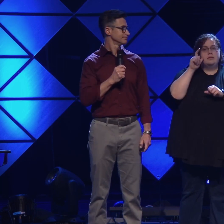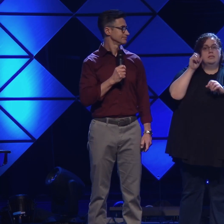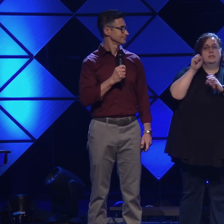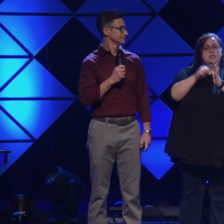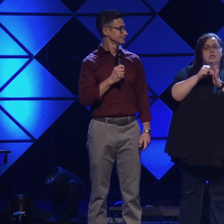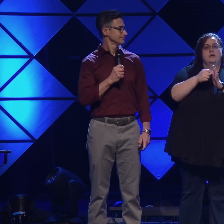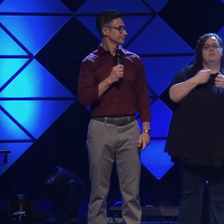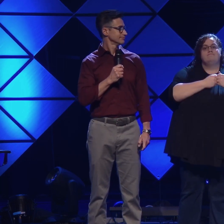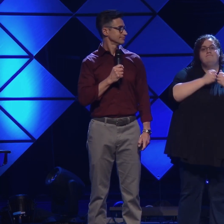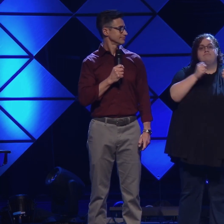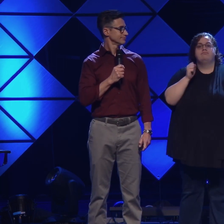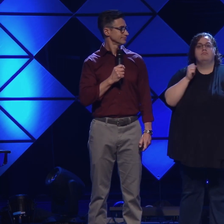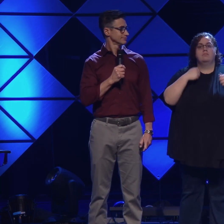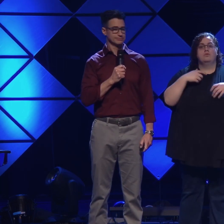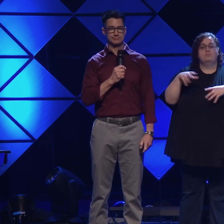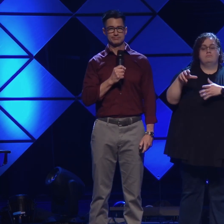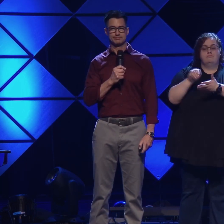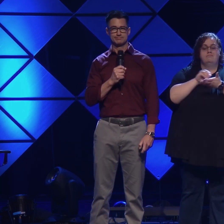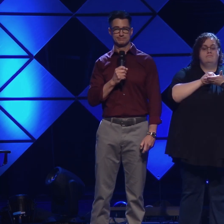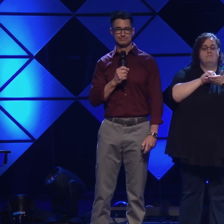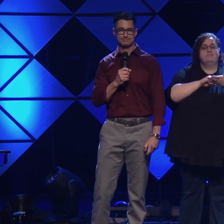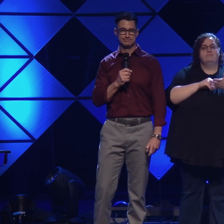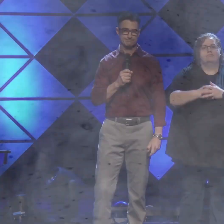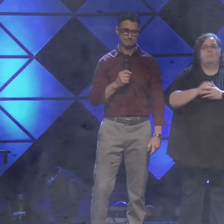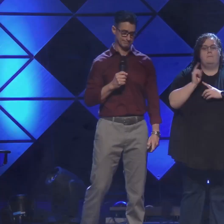So grab your talk notes and he'll be up in just a moment.